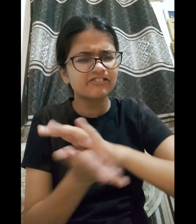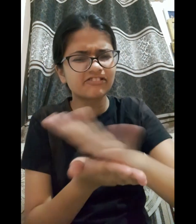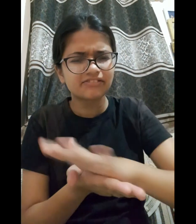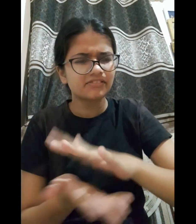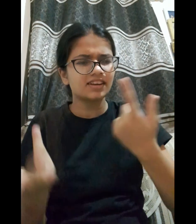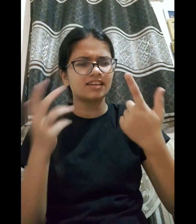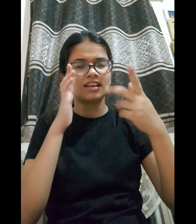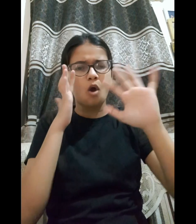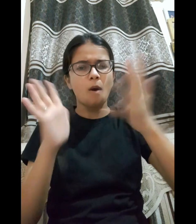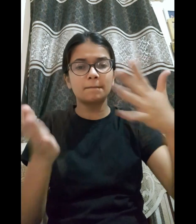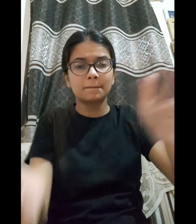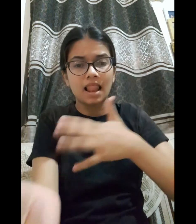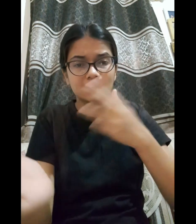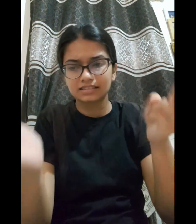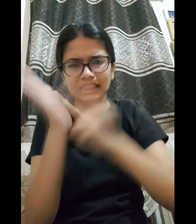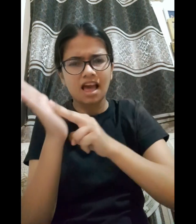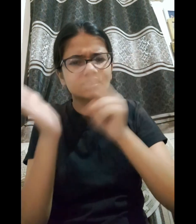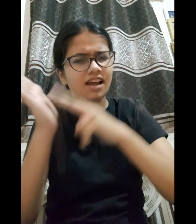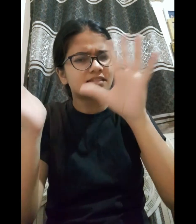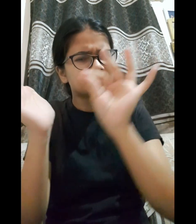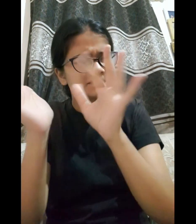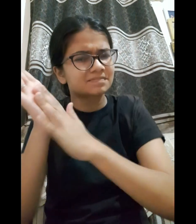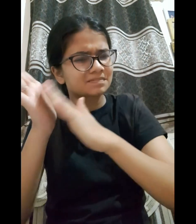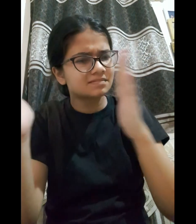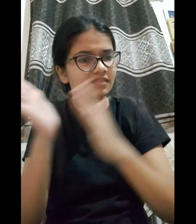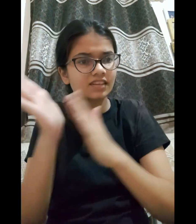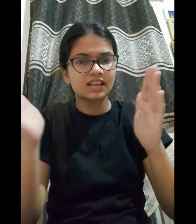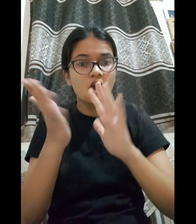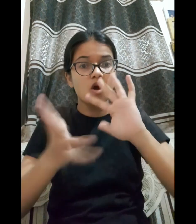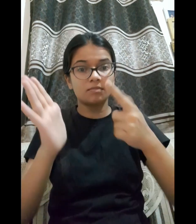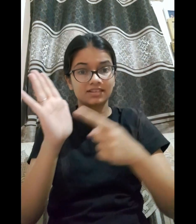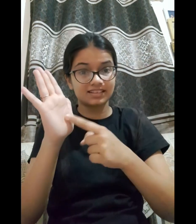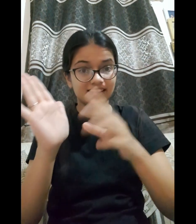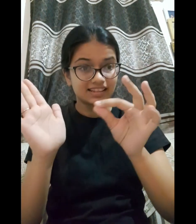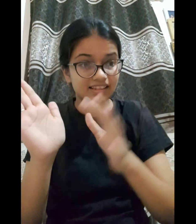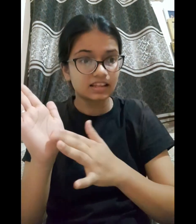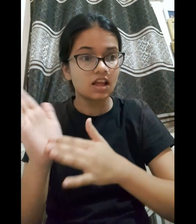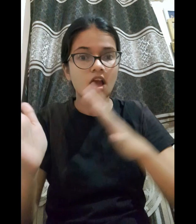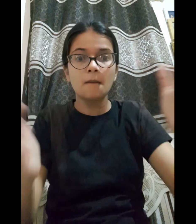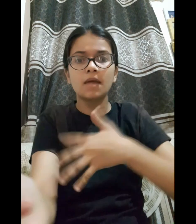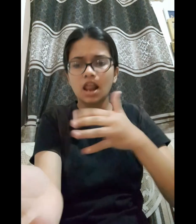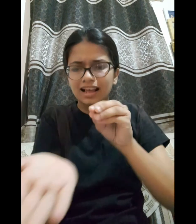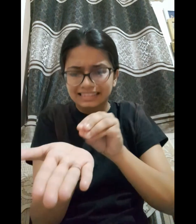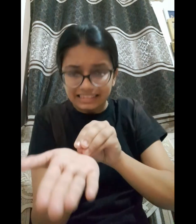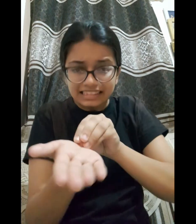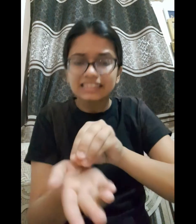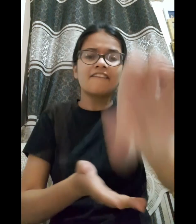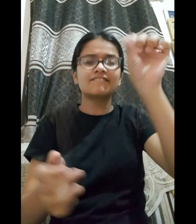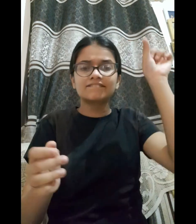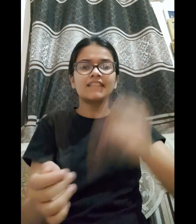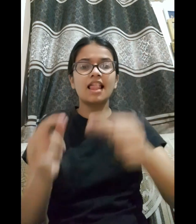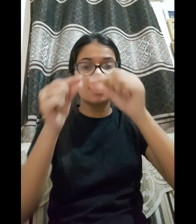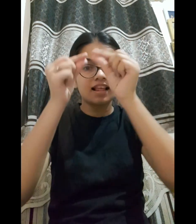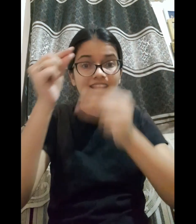start sticking there, and it soon forms a clot and it clogs the passage of the blood vessel and no more blood can pass. So if this happens